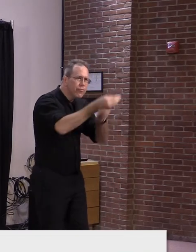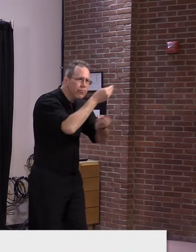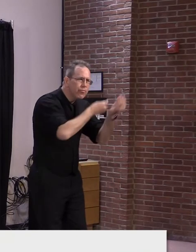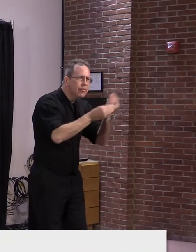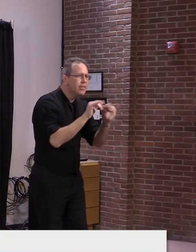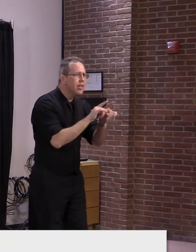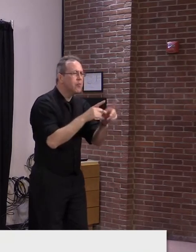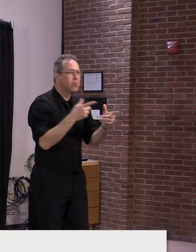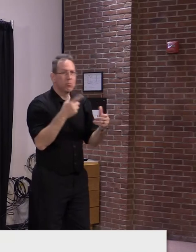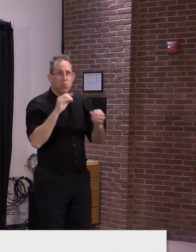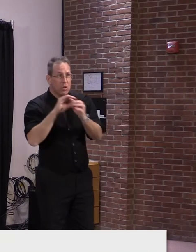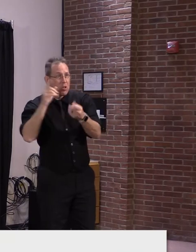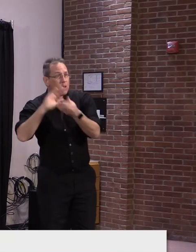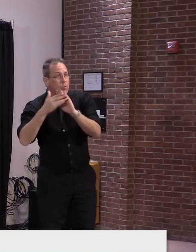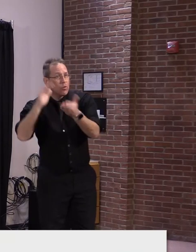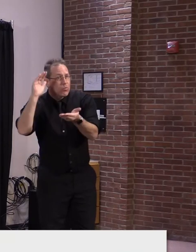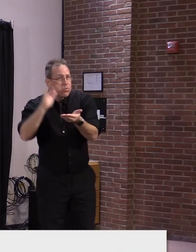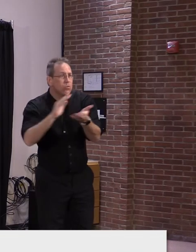either.